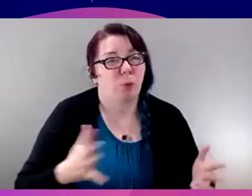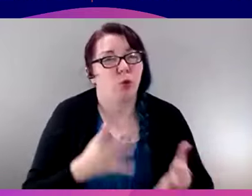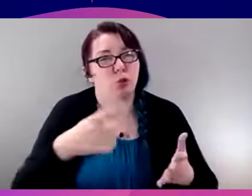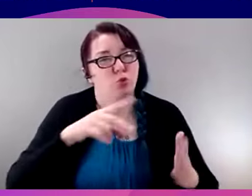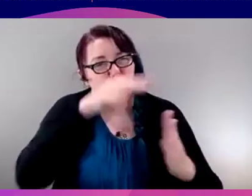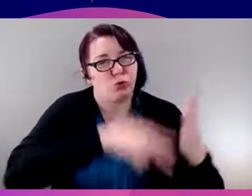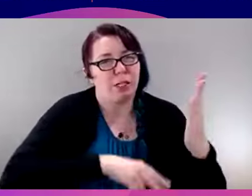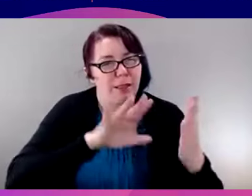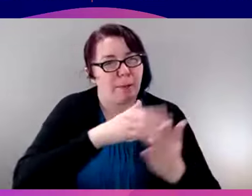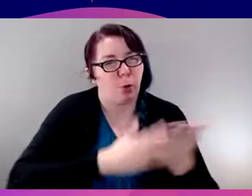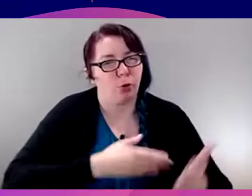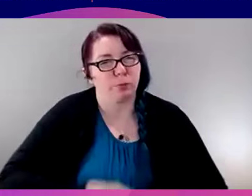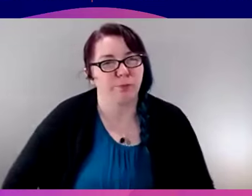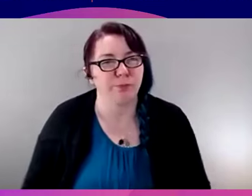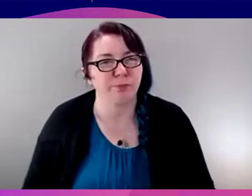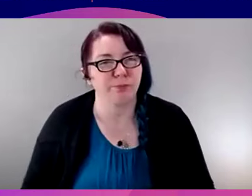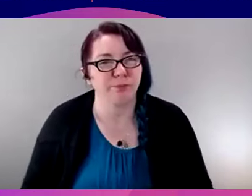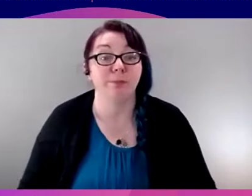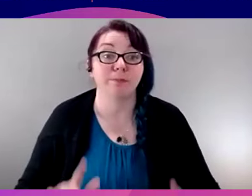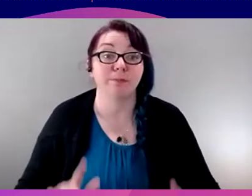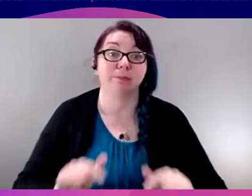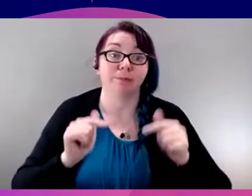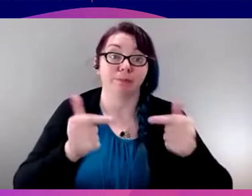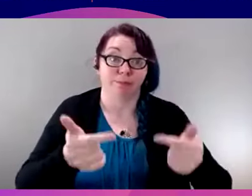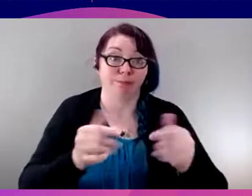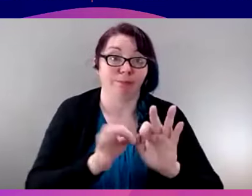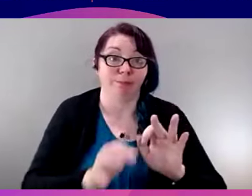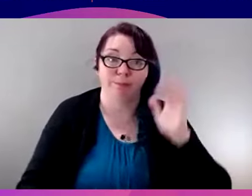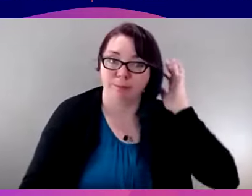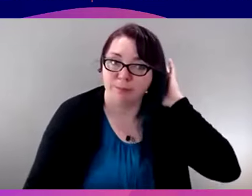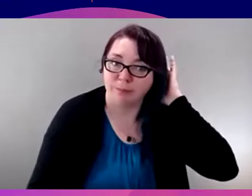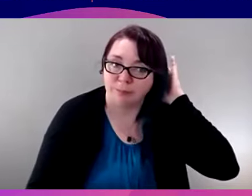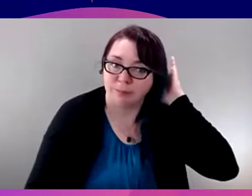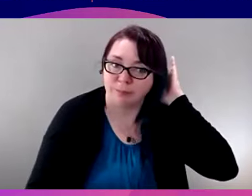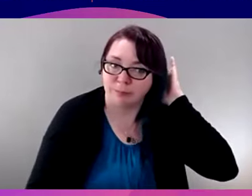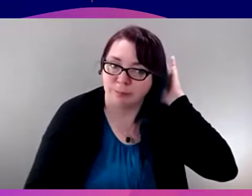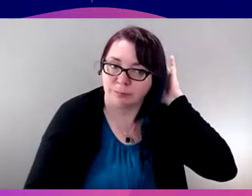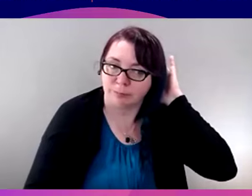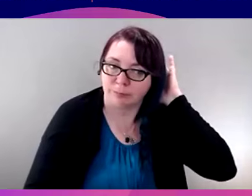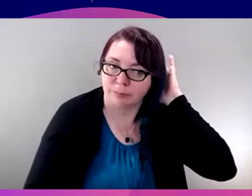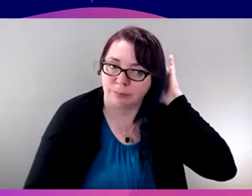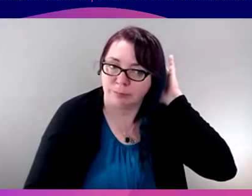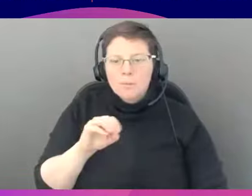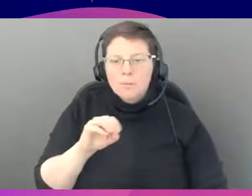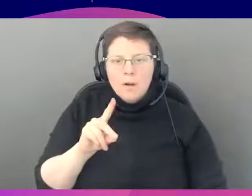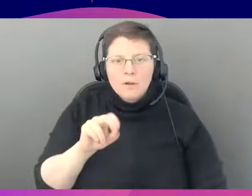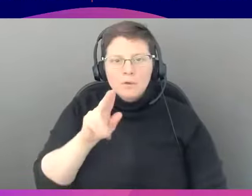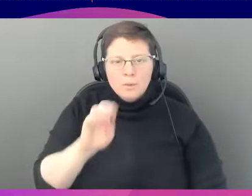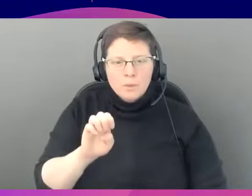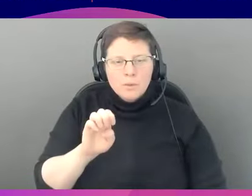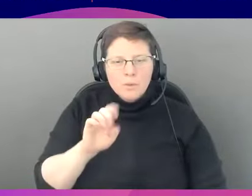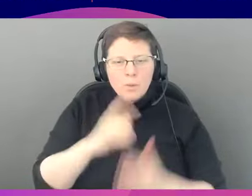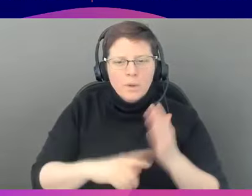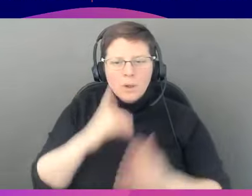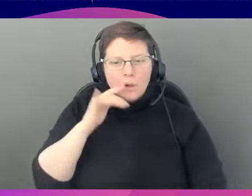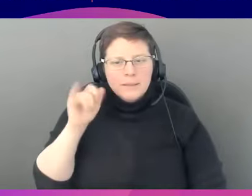Thank you. And so the next question is hoping to expand on one of the modules you mentioned around what it looks like for farm